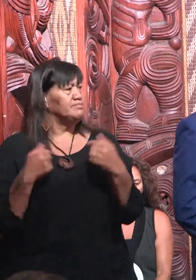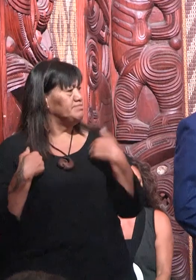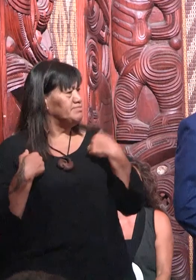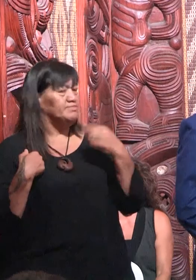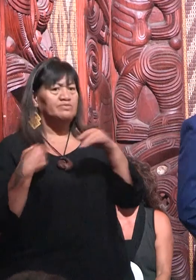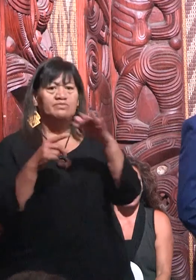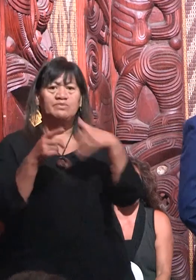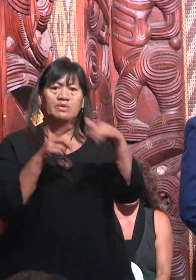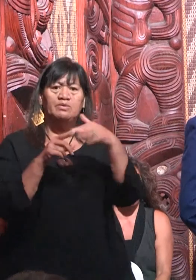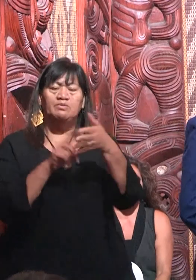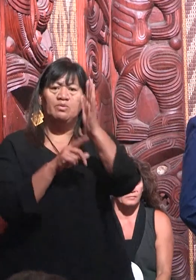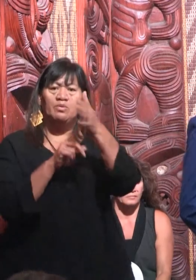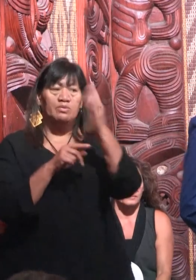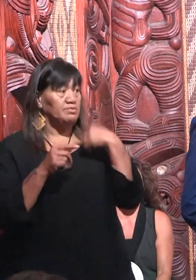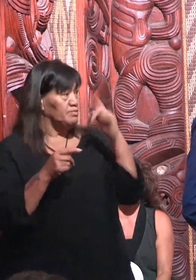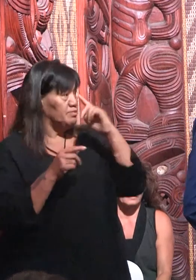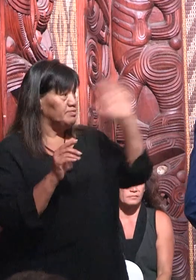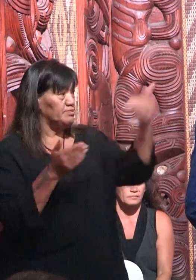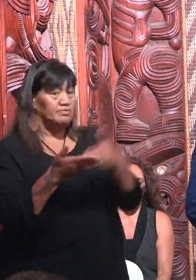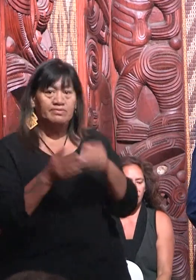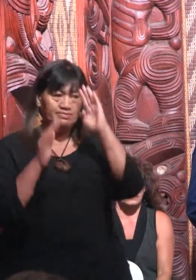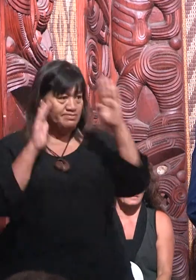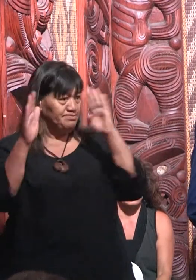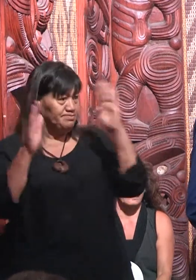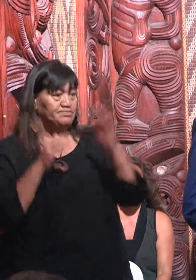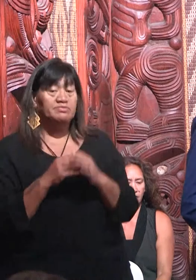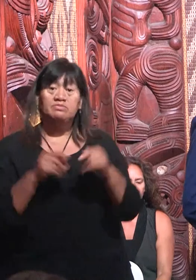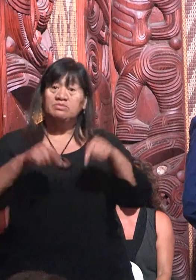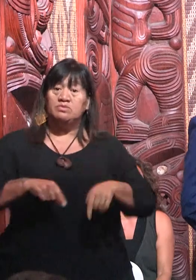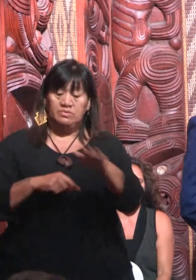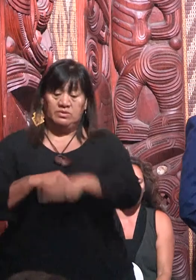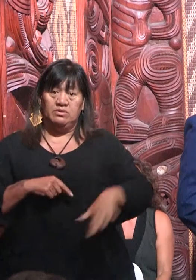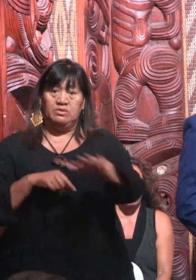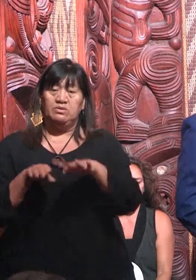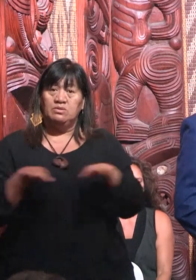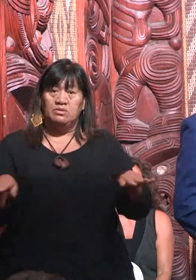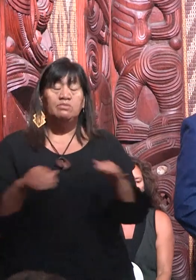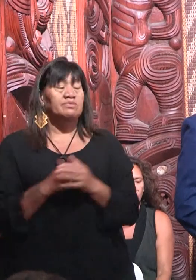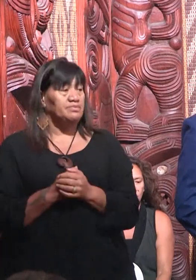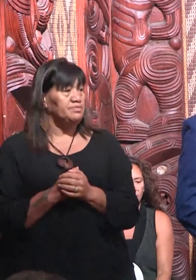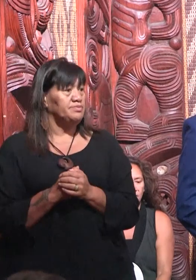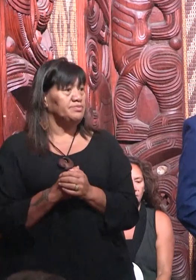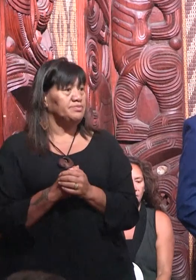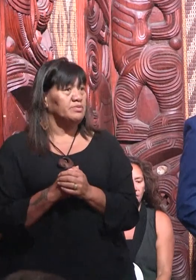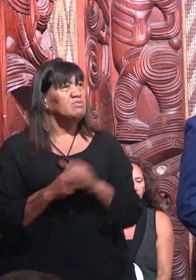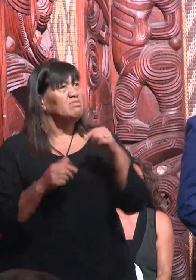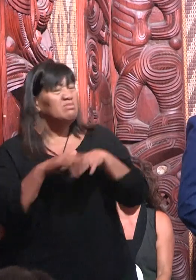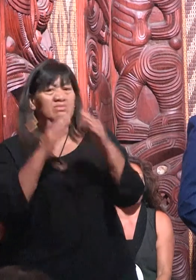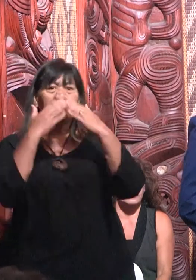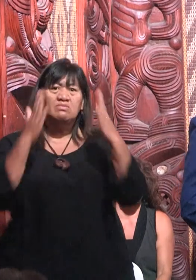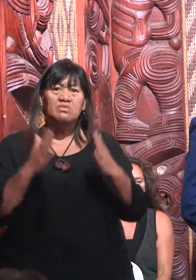ki a koutou katoa ko tai mai nei. Ki tēnei whenua rangatira, I roto o tēnei pare